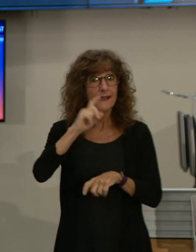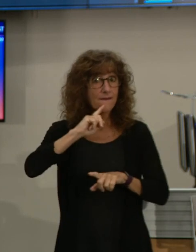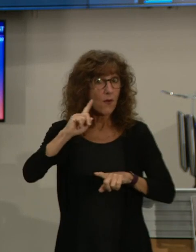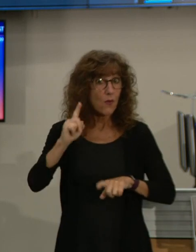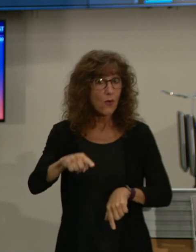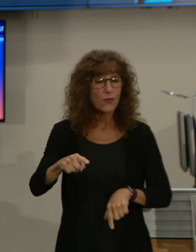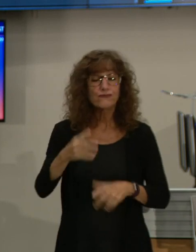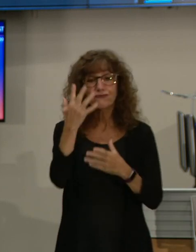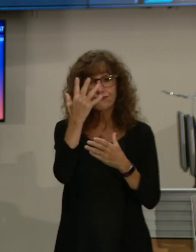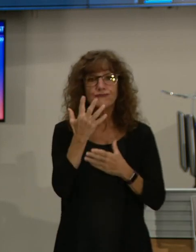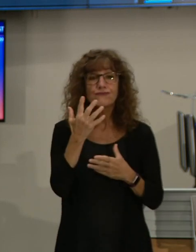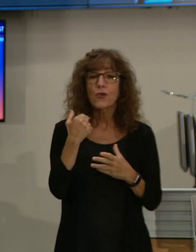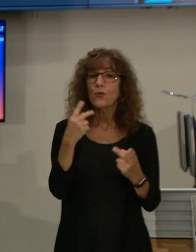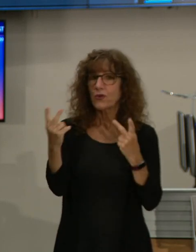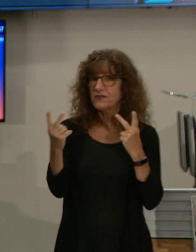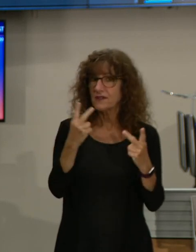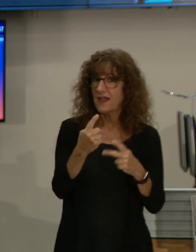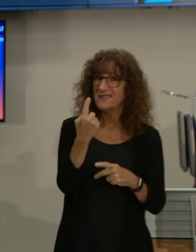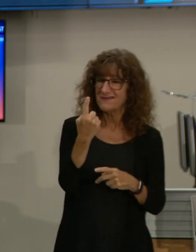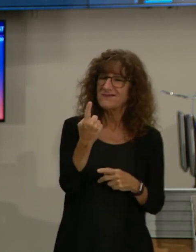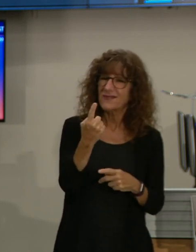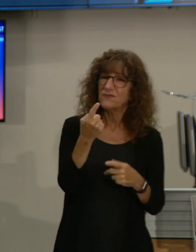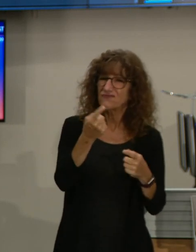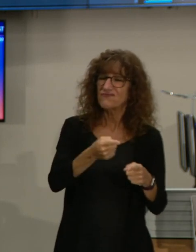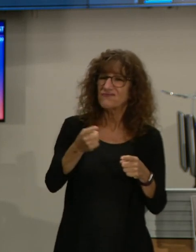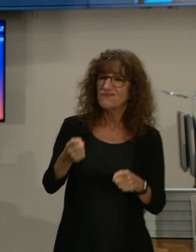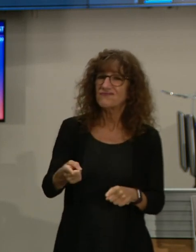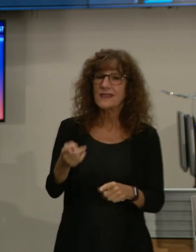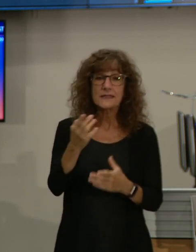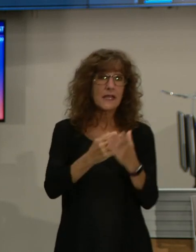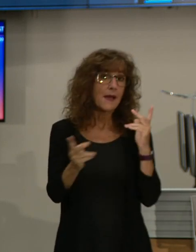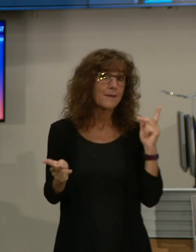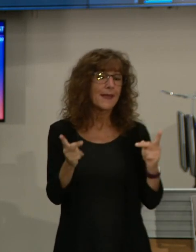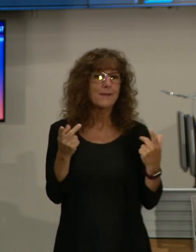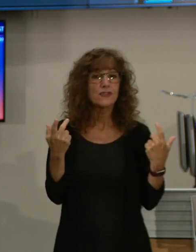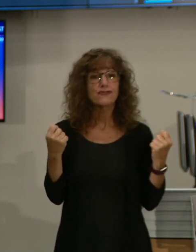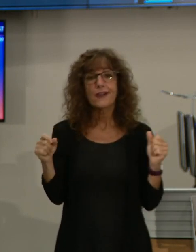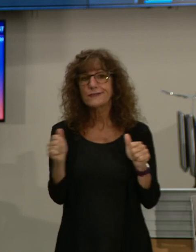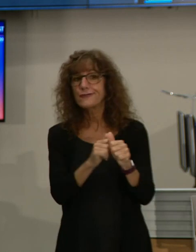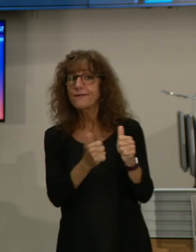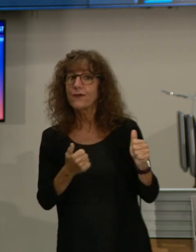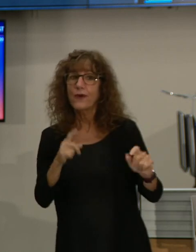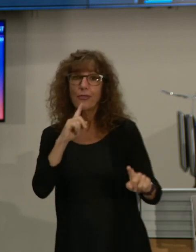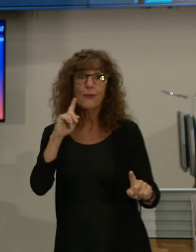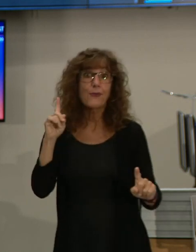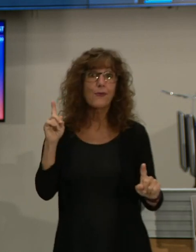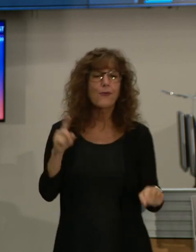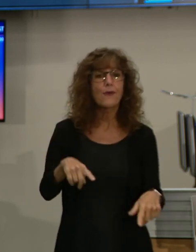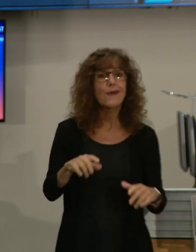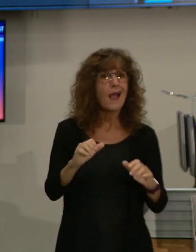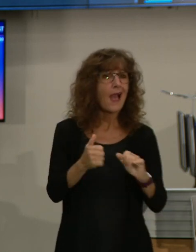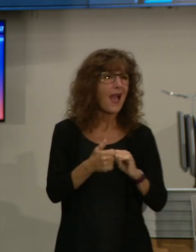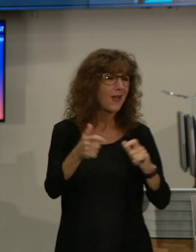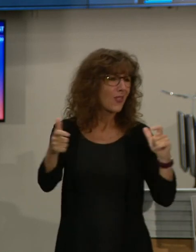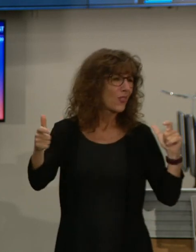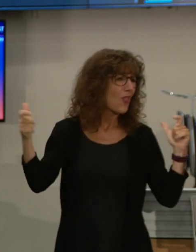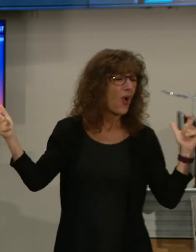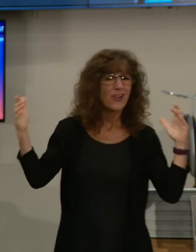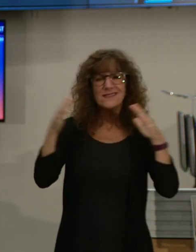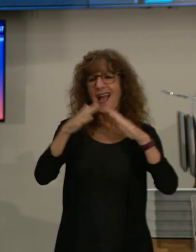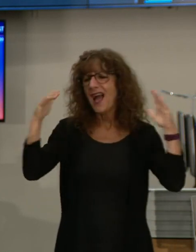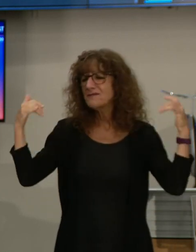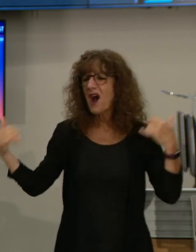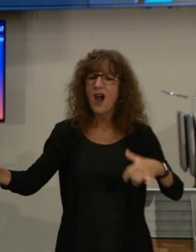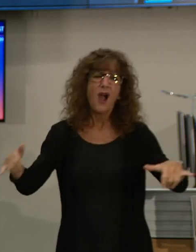are unfortunately seeing, and there's one in every crowd, some who are trying to circumvent the order by holding large house parties